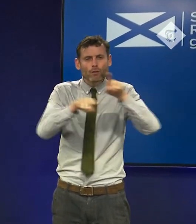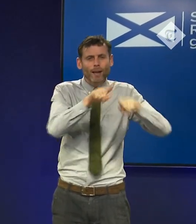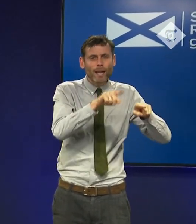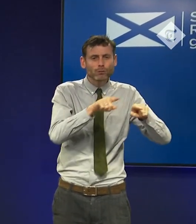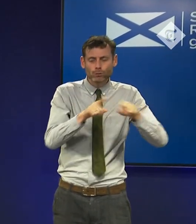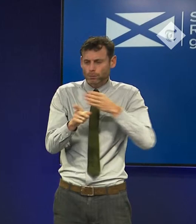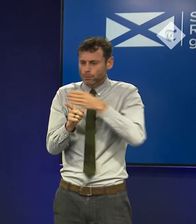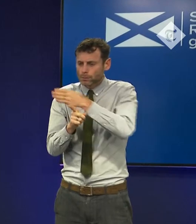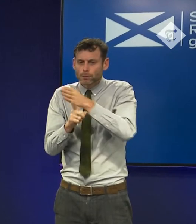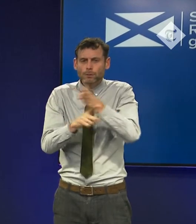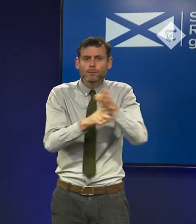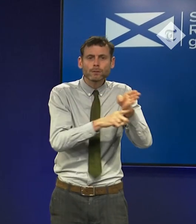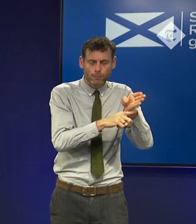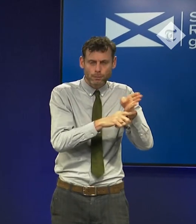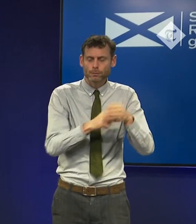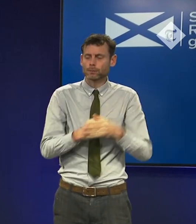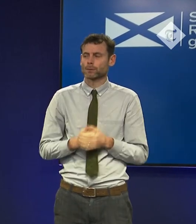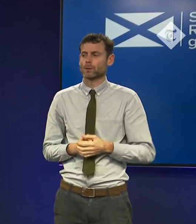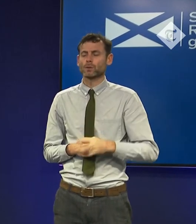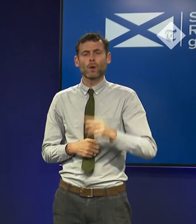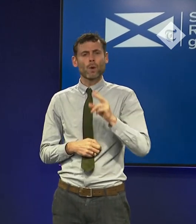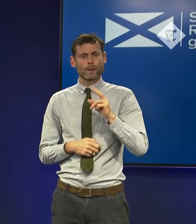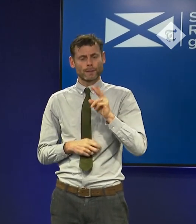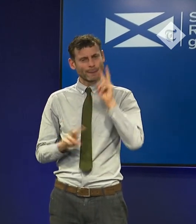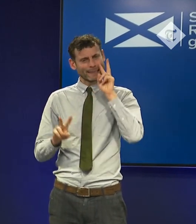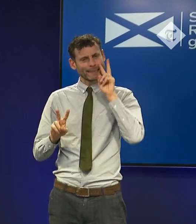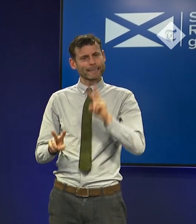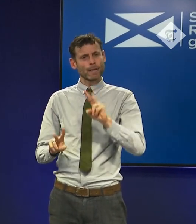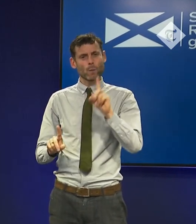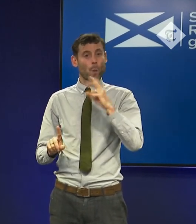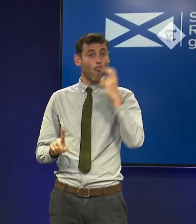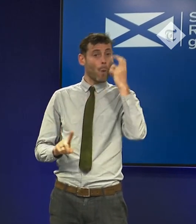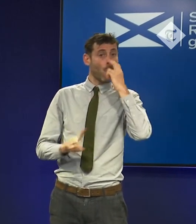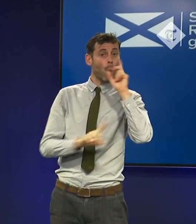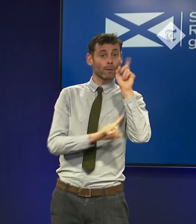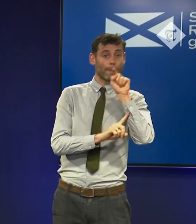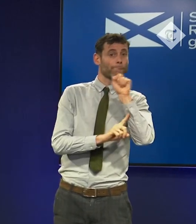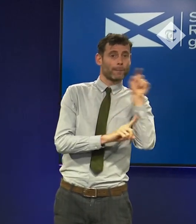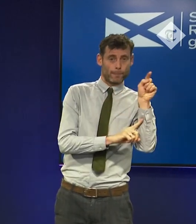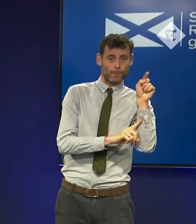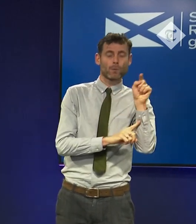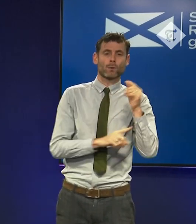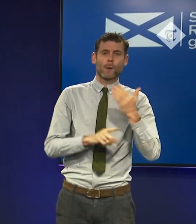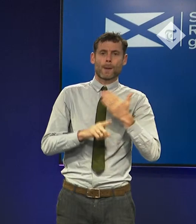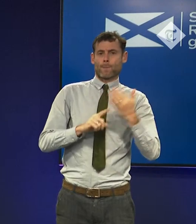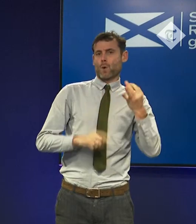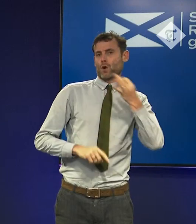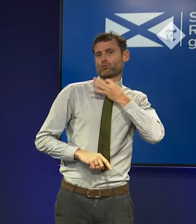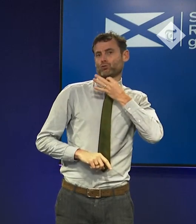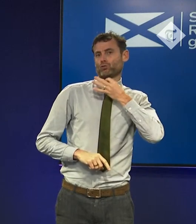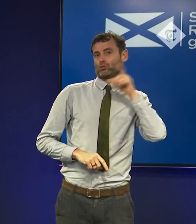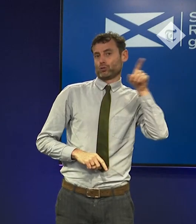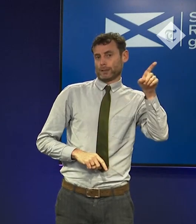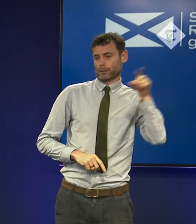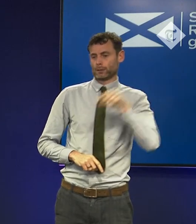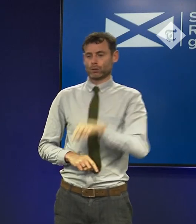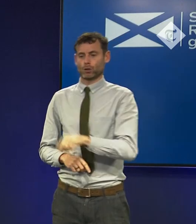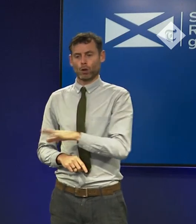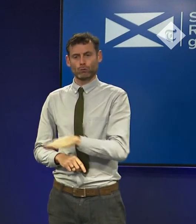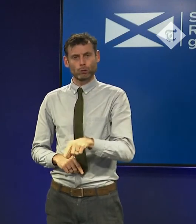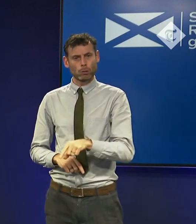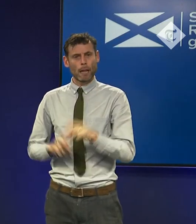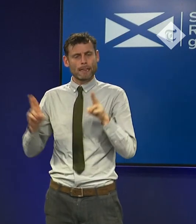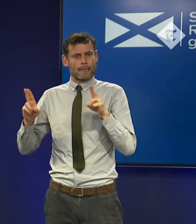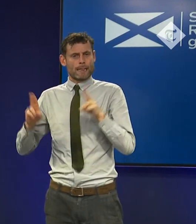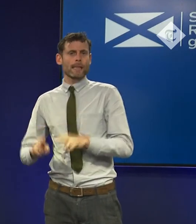age gradient in terms of the severity of impact. So older people, people with more vulnerabilities, have tended to fare worst when they've been